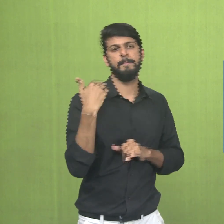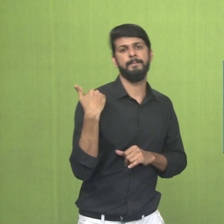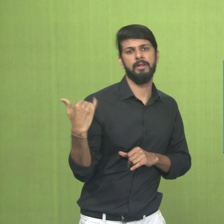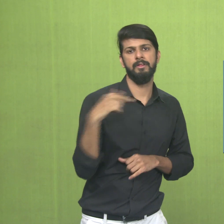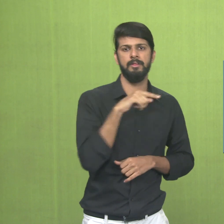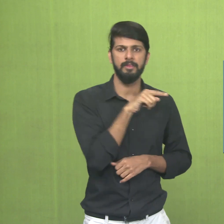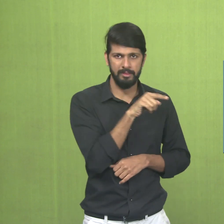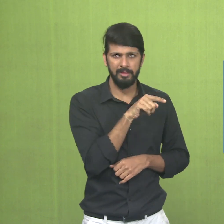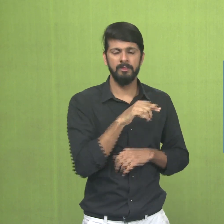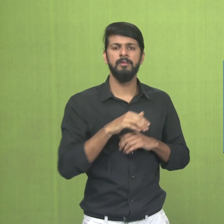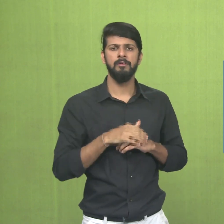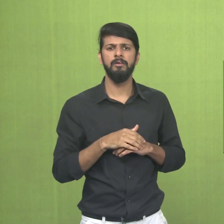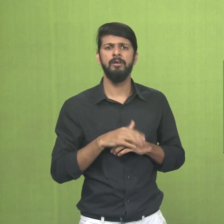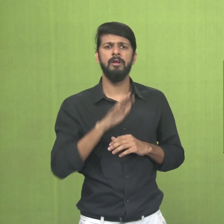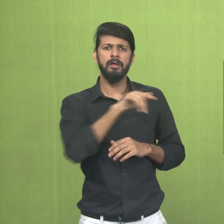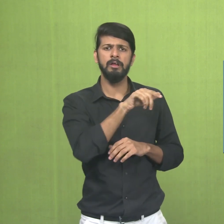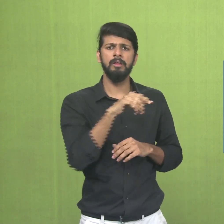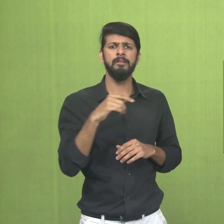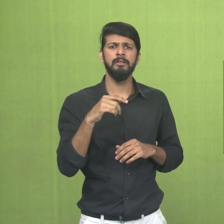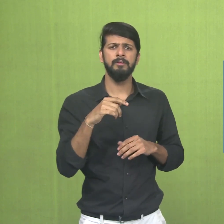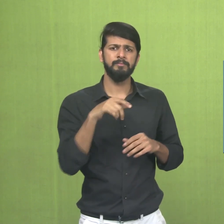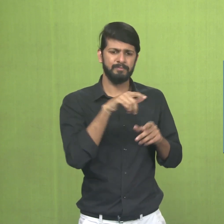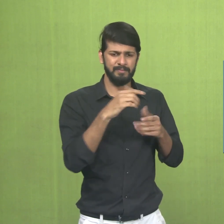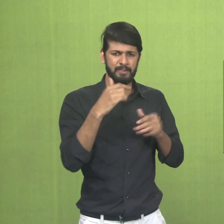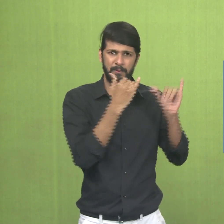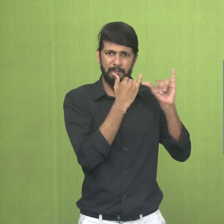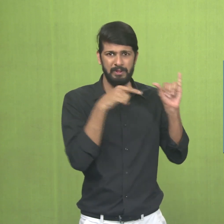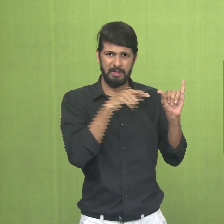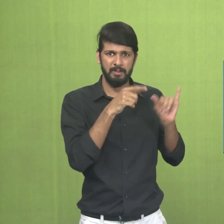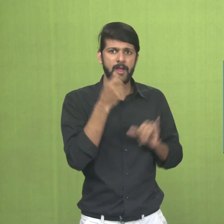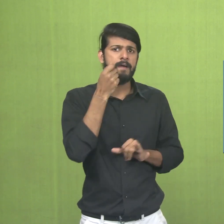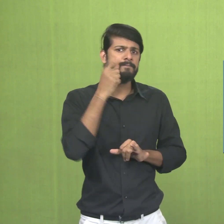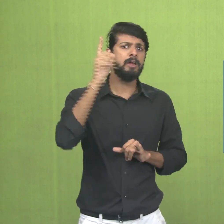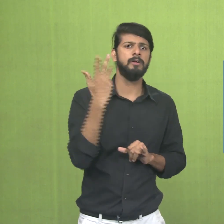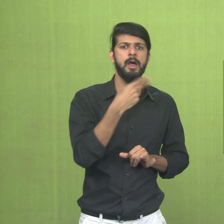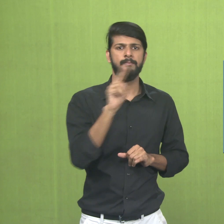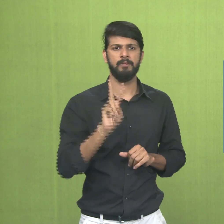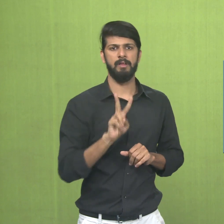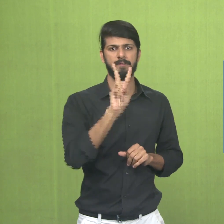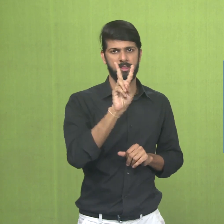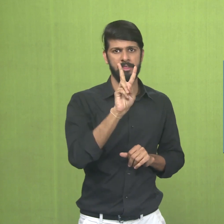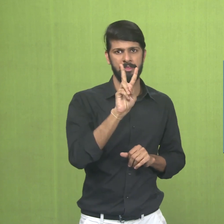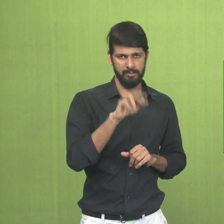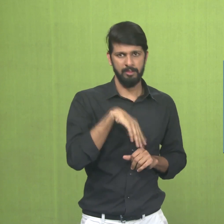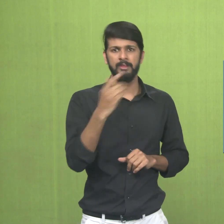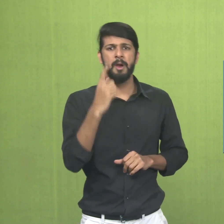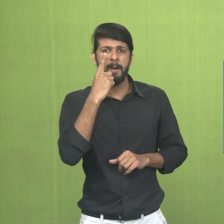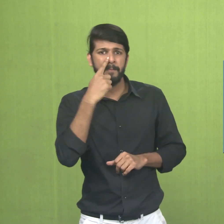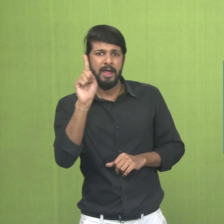embrace of Arjuna, is Krishna's sister, and she is the only daughter of